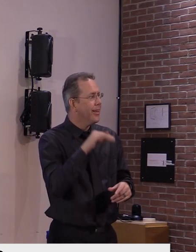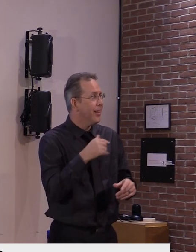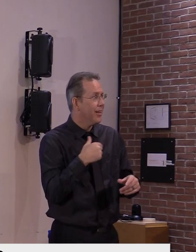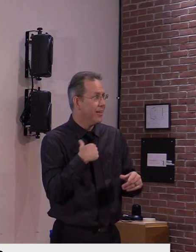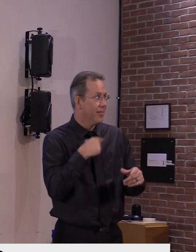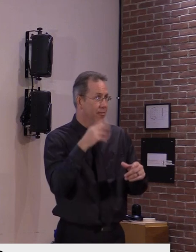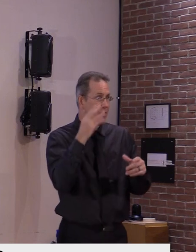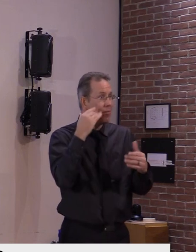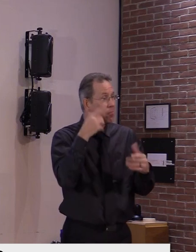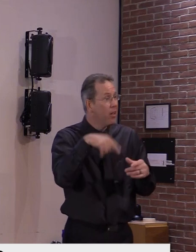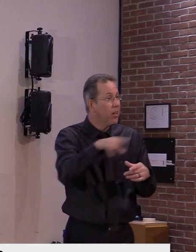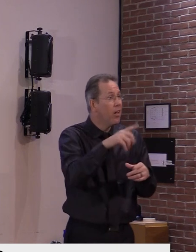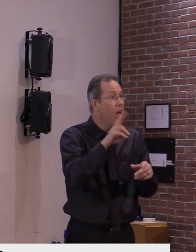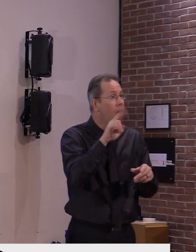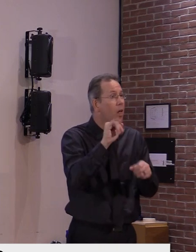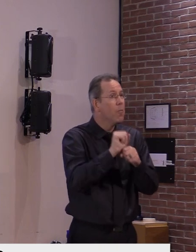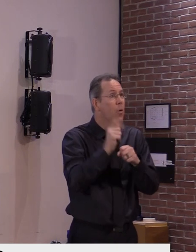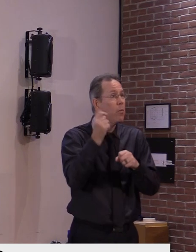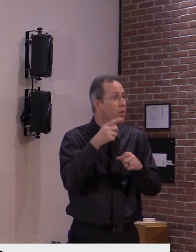reemployment opportunities.